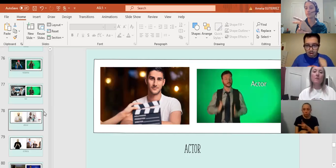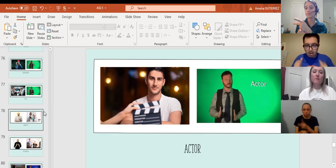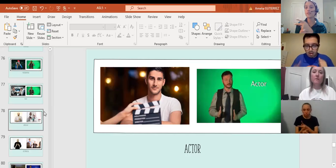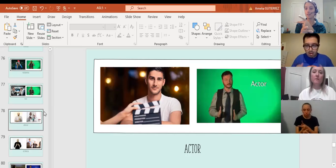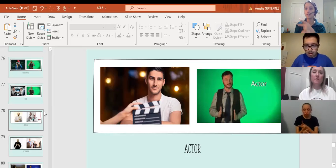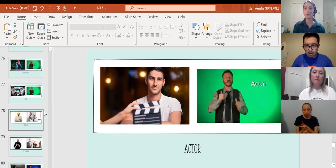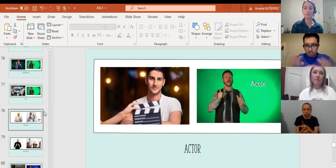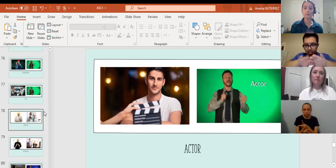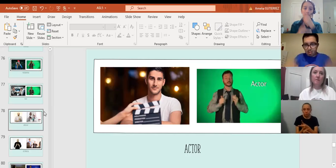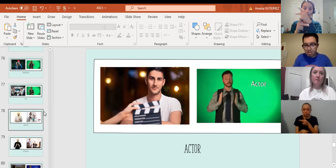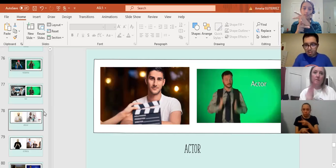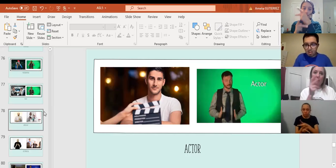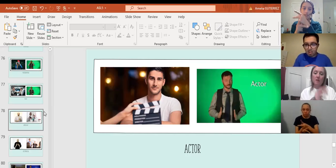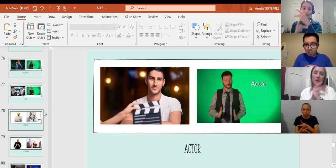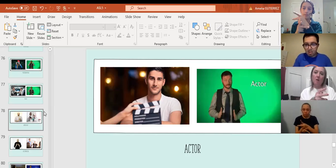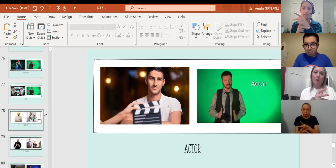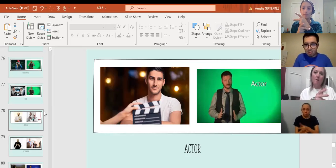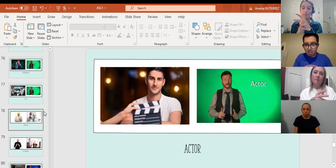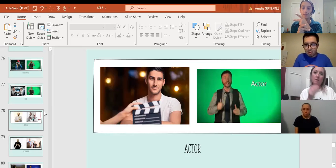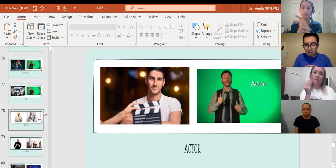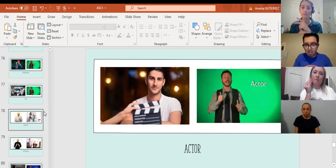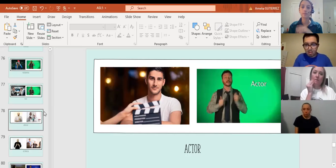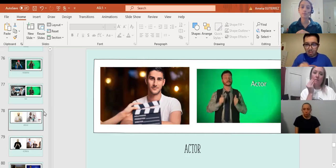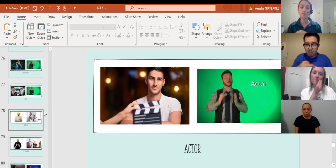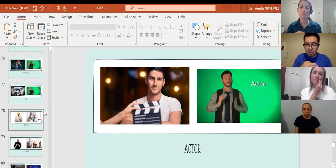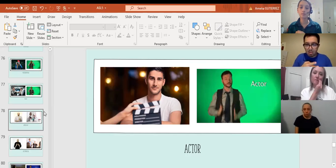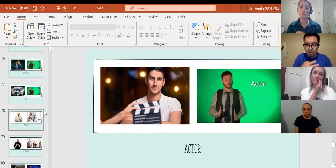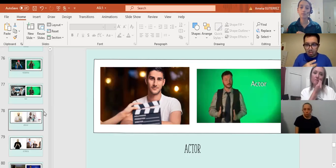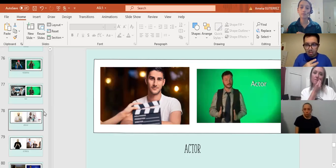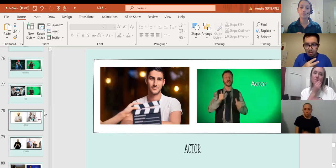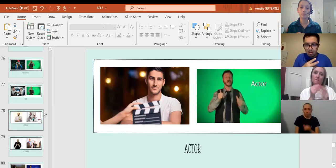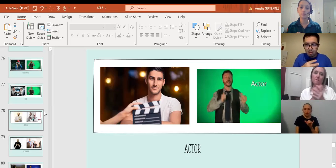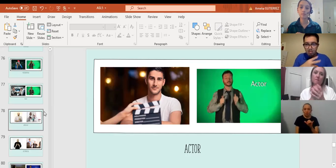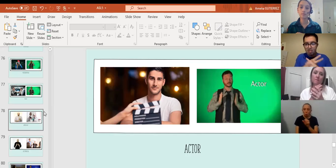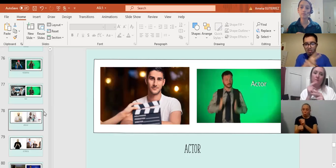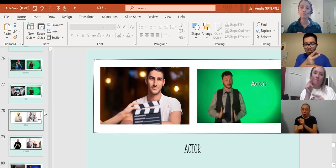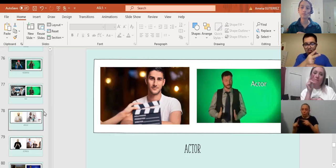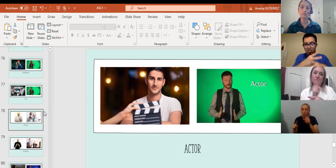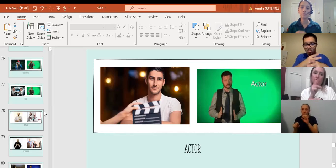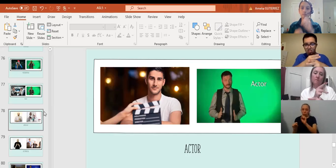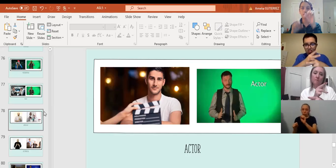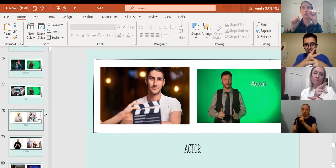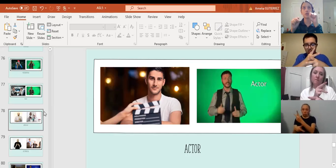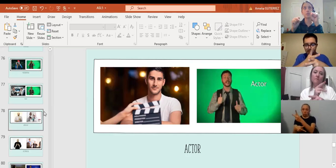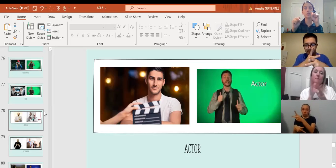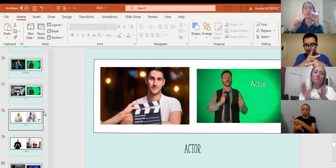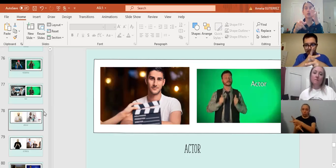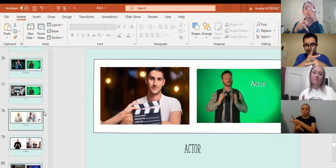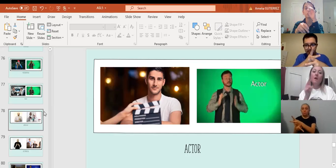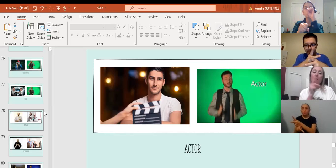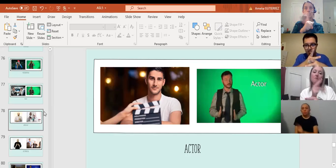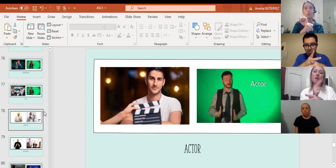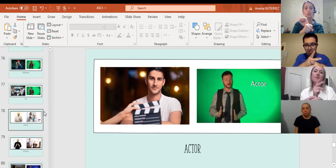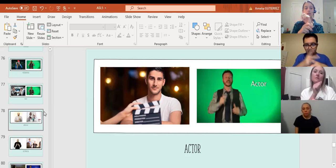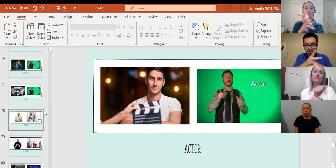Thank you. Yeah. welcome. I think about it too, like when you do work, just stick your fingers out. work and just stick them out. Oh, yeah, work